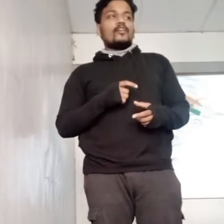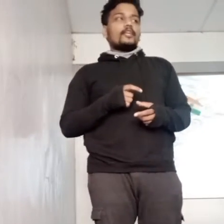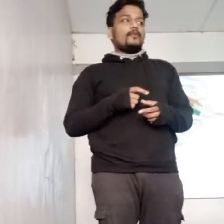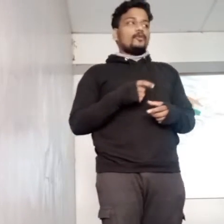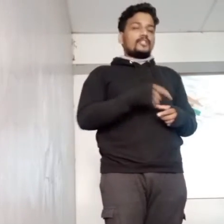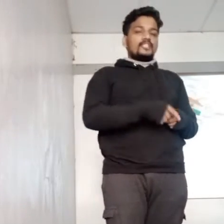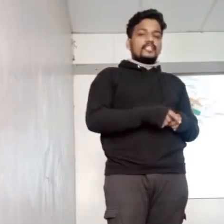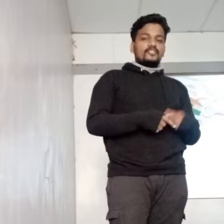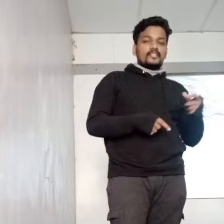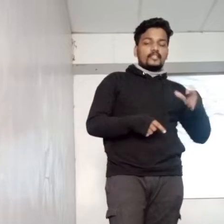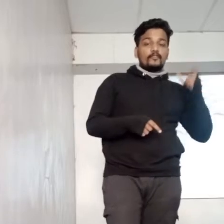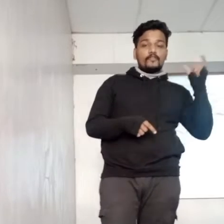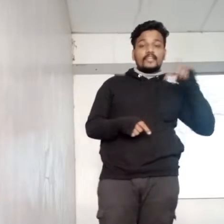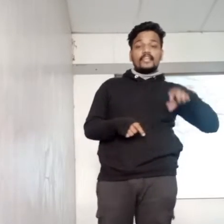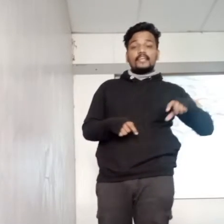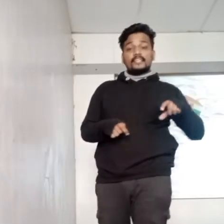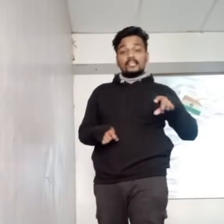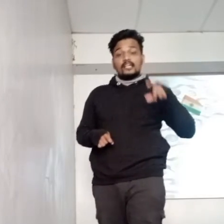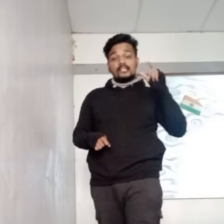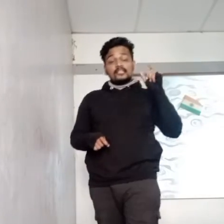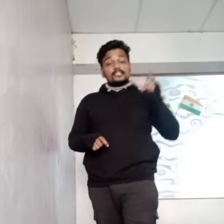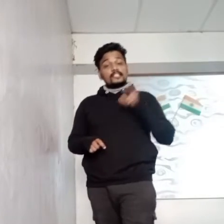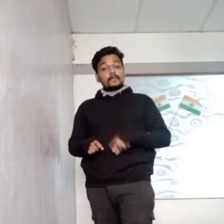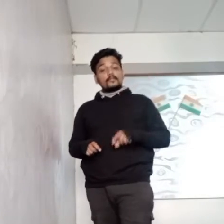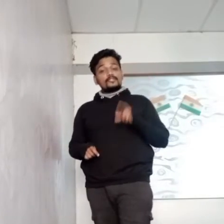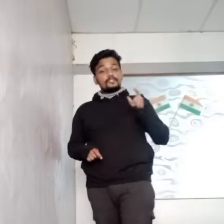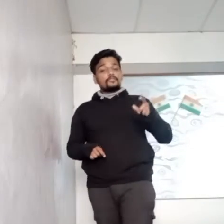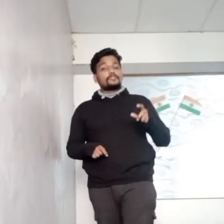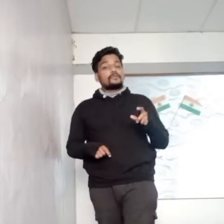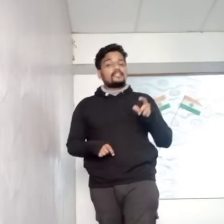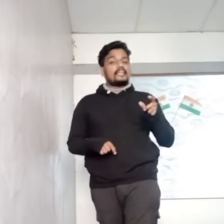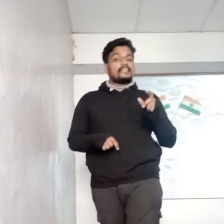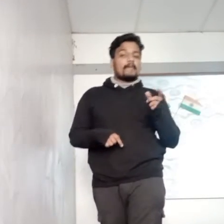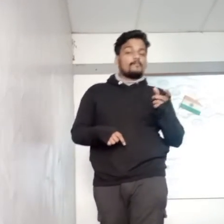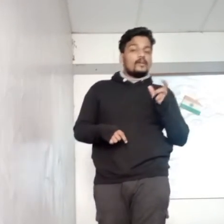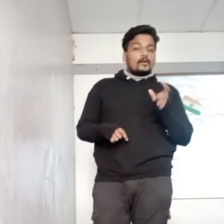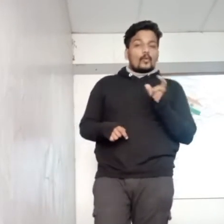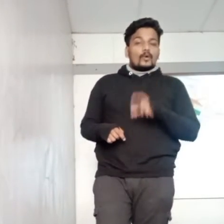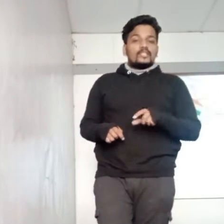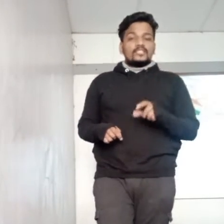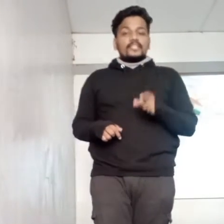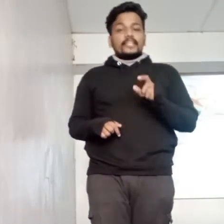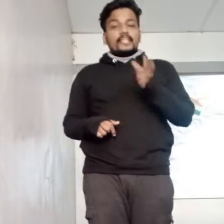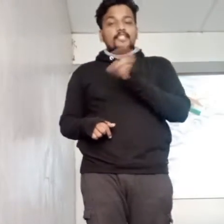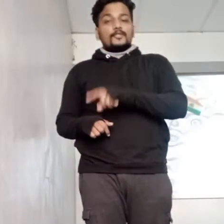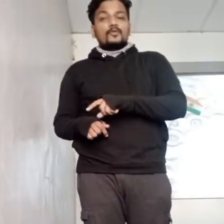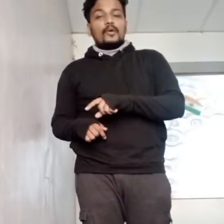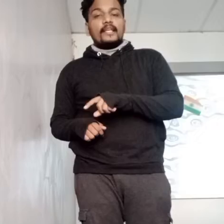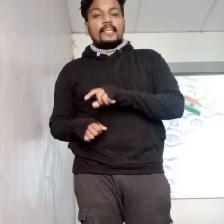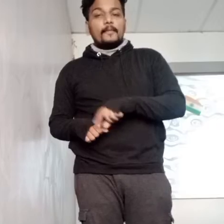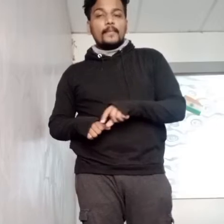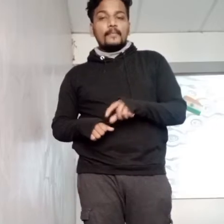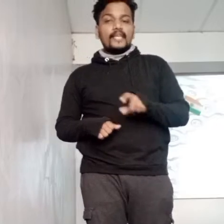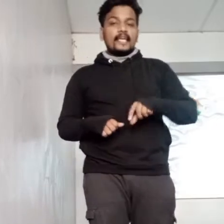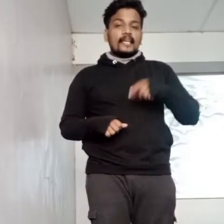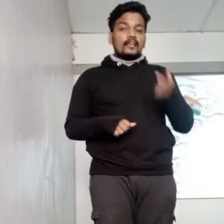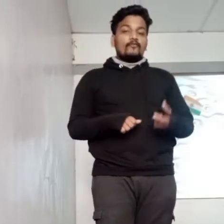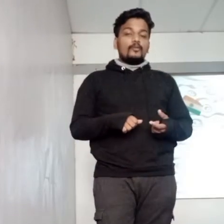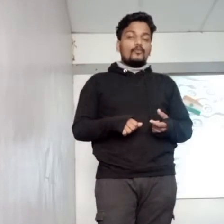able to change that string. When we creating a string by using new keyword, that time one string is stored in heap memory, and one more